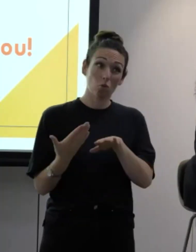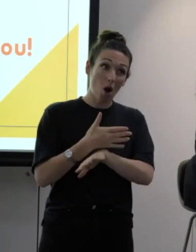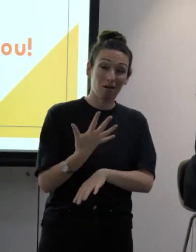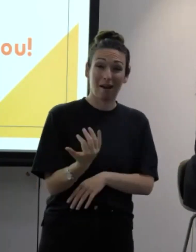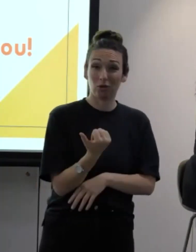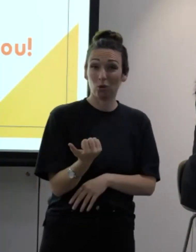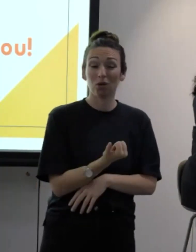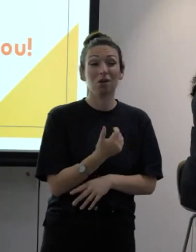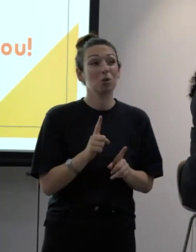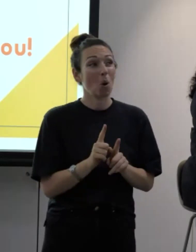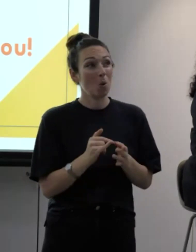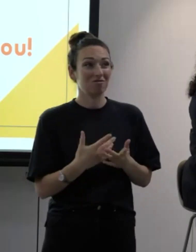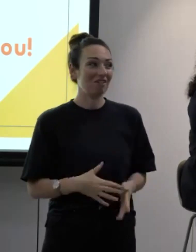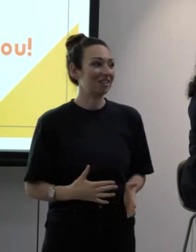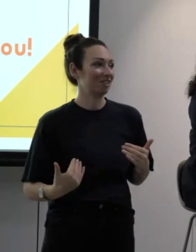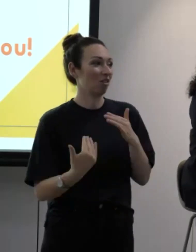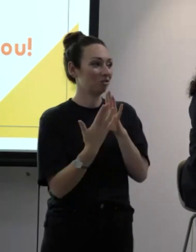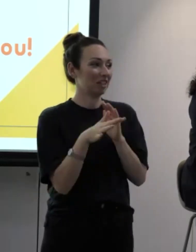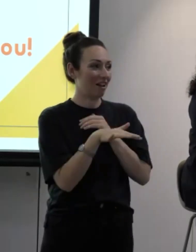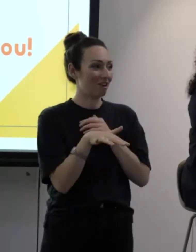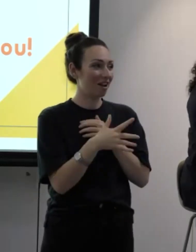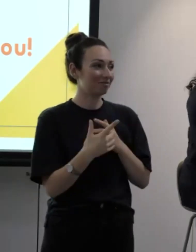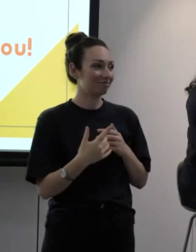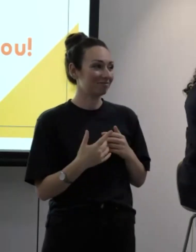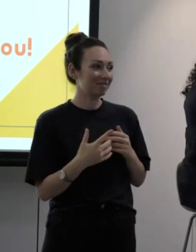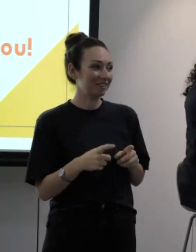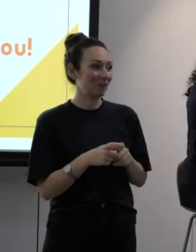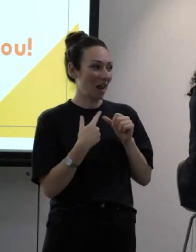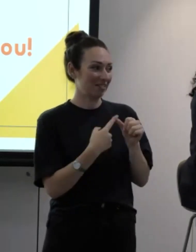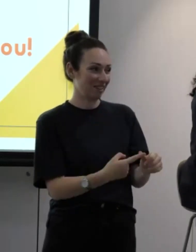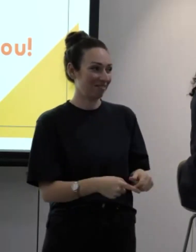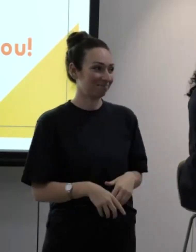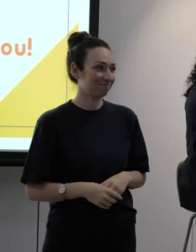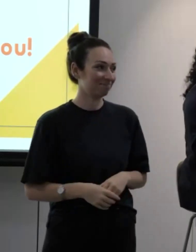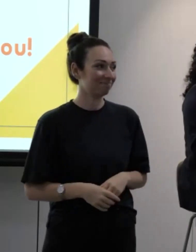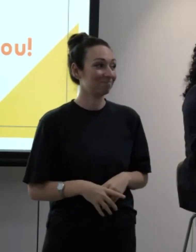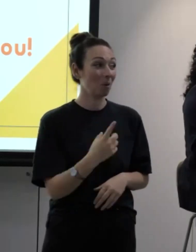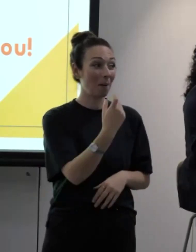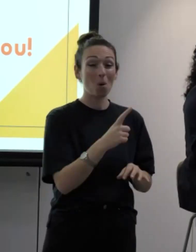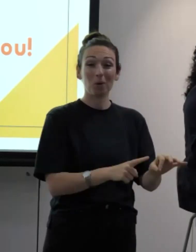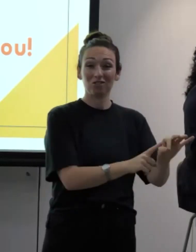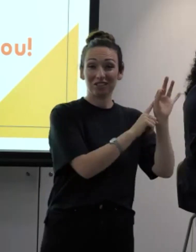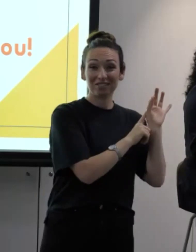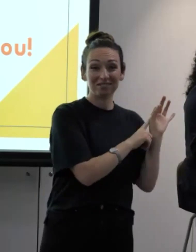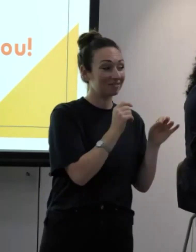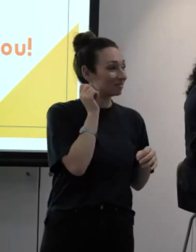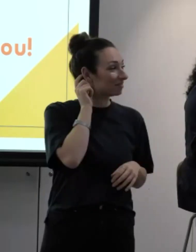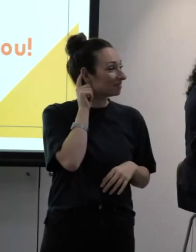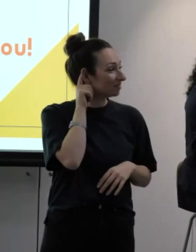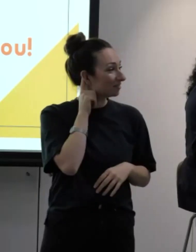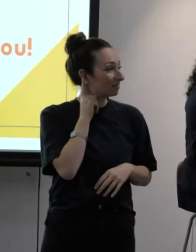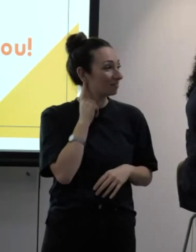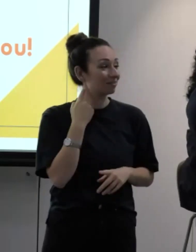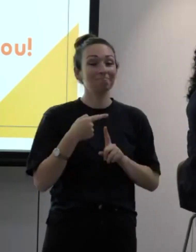challenging area. Do you want to add any? Do we have more? Yeah, a question from the room. I've got a question